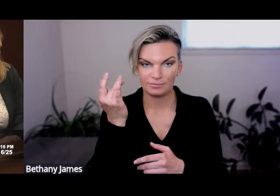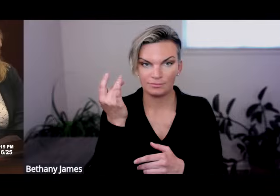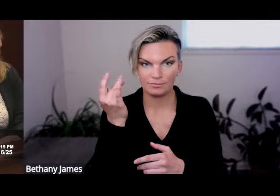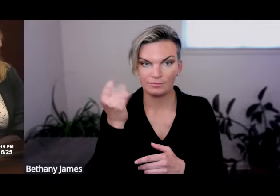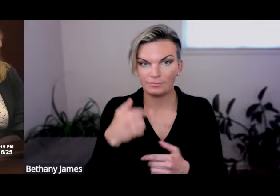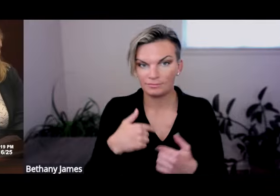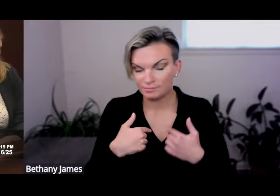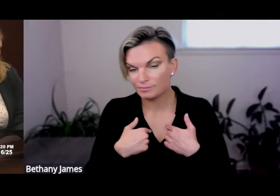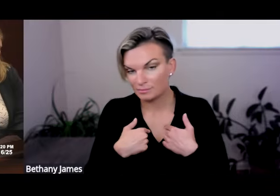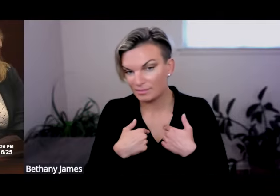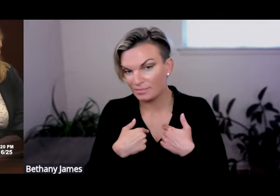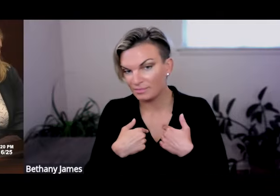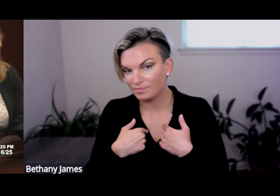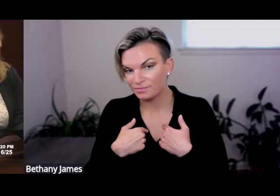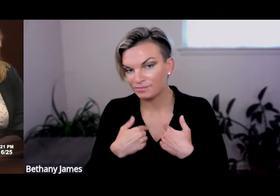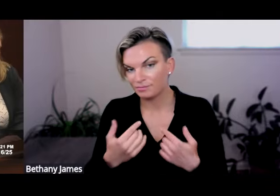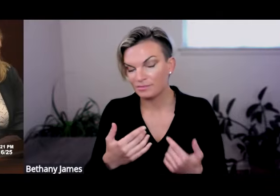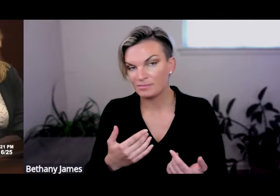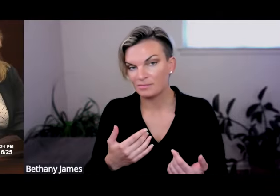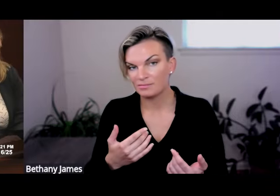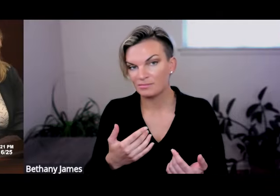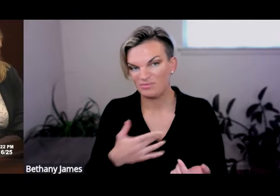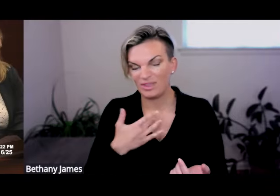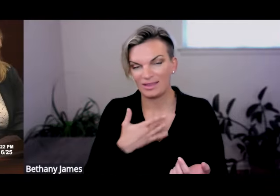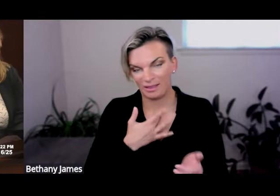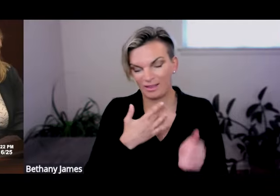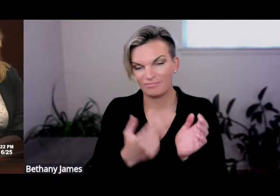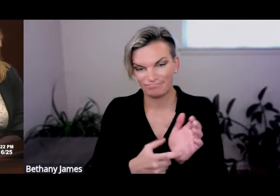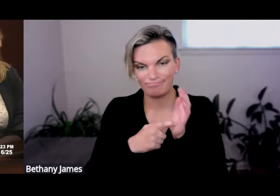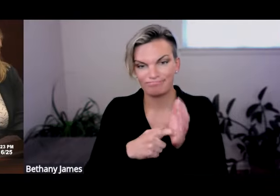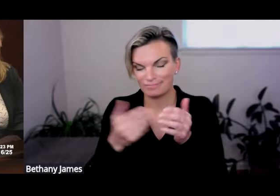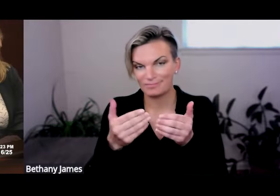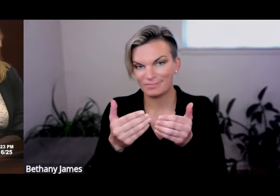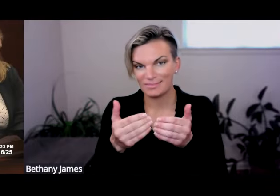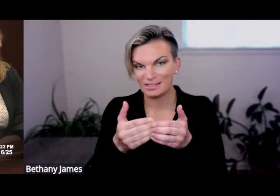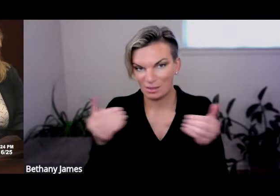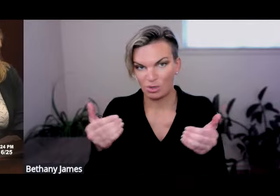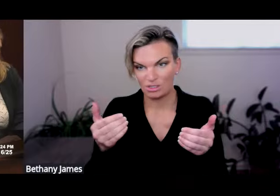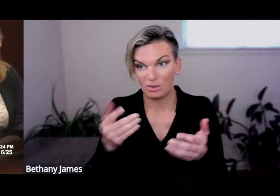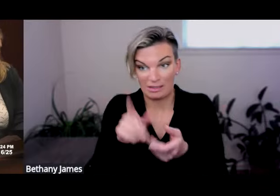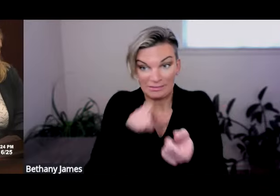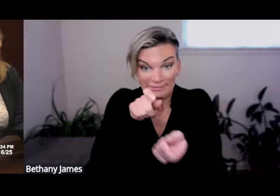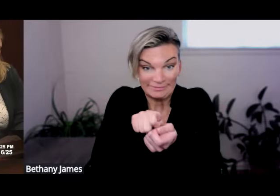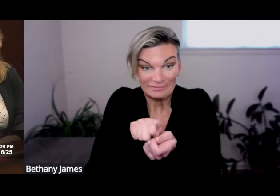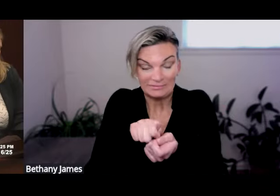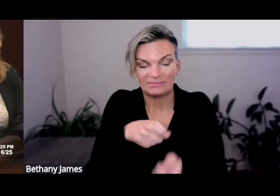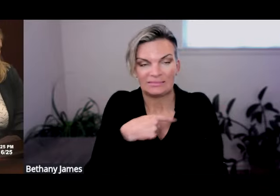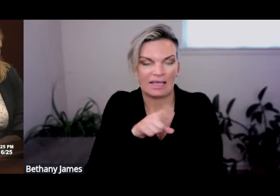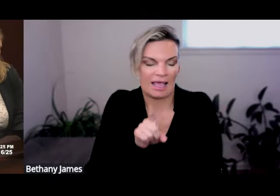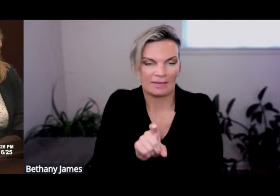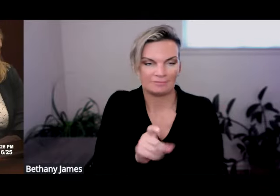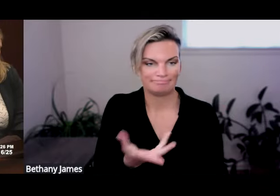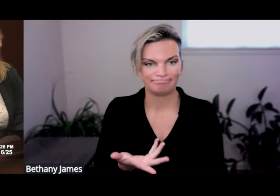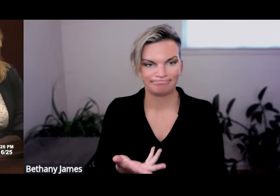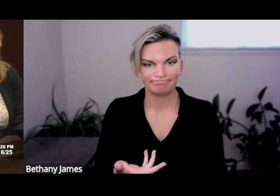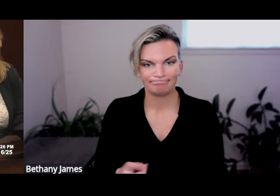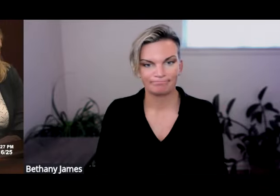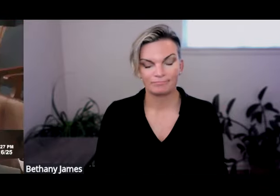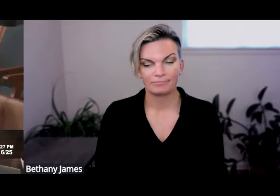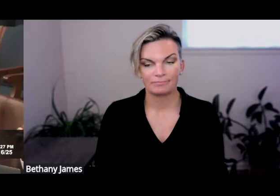I am inclined to say there has to be some sort of separation. I don't, again, know what, but And I guess I agree with